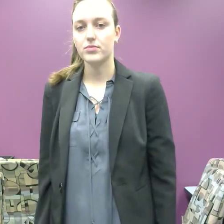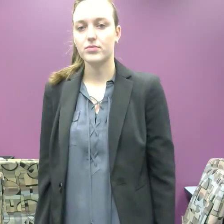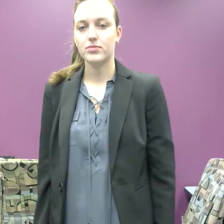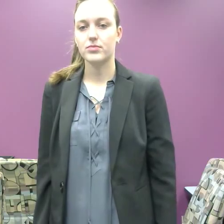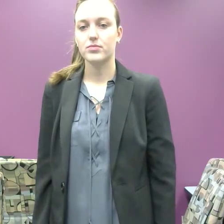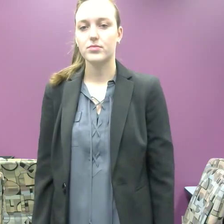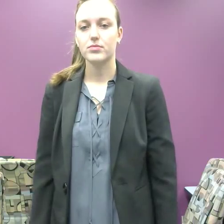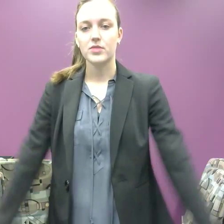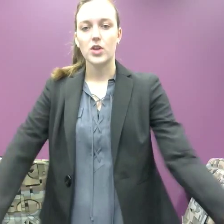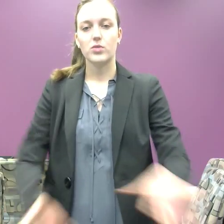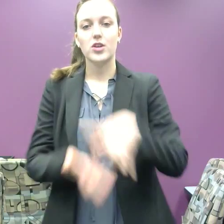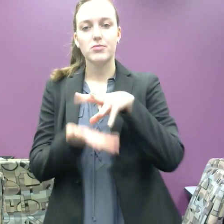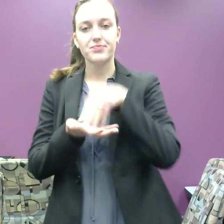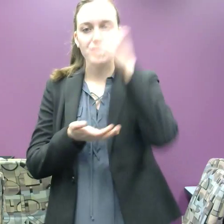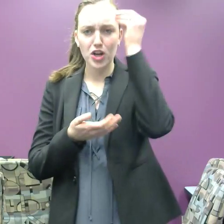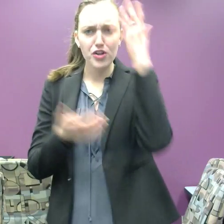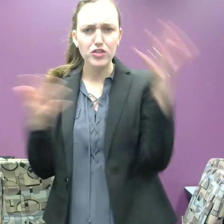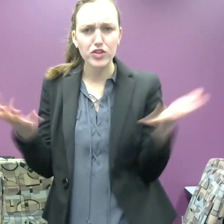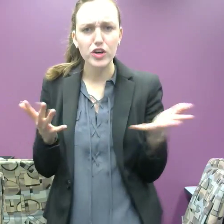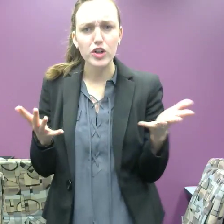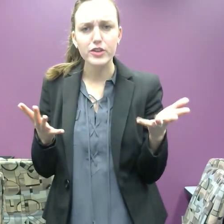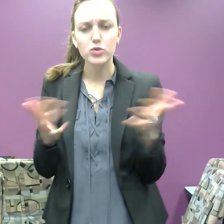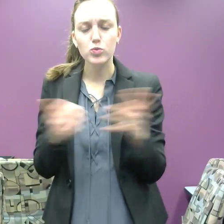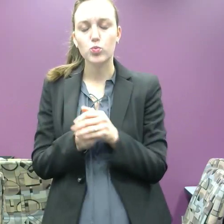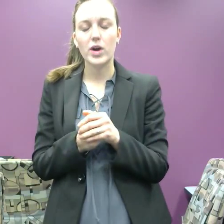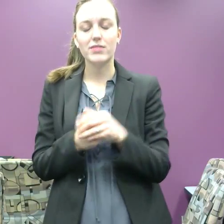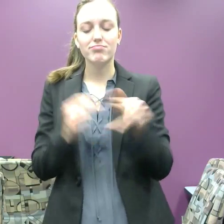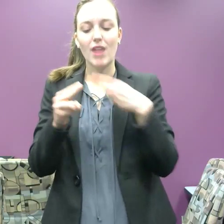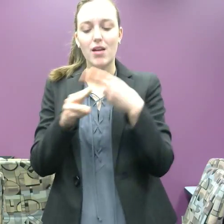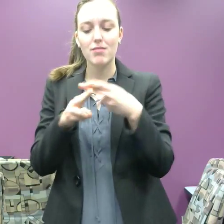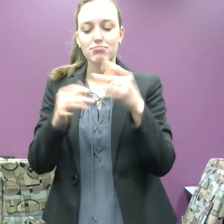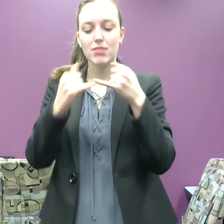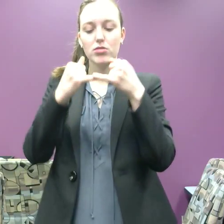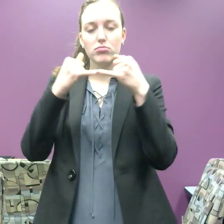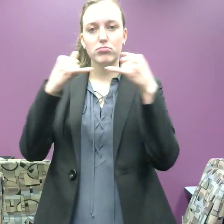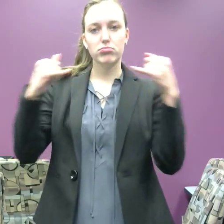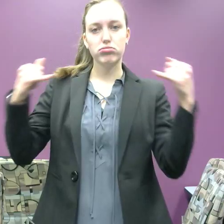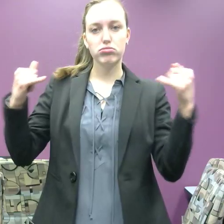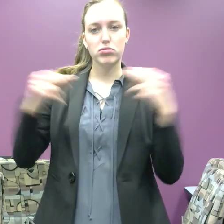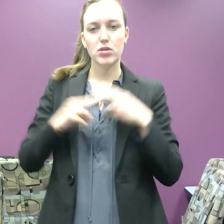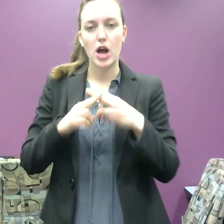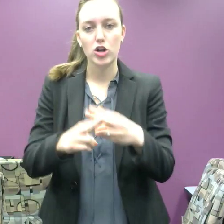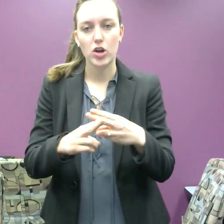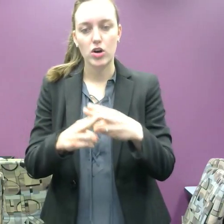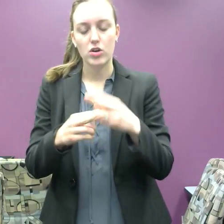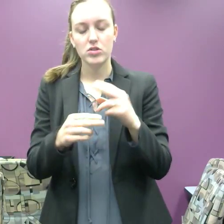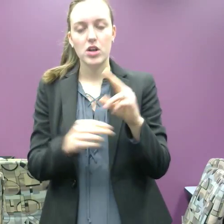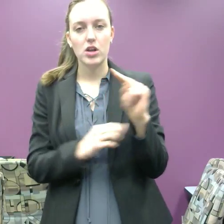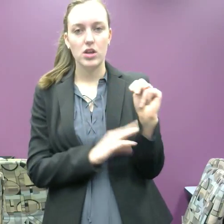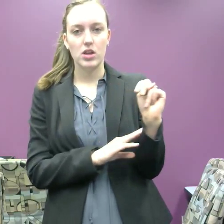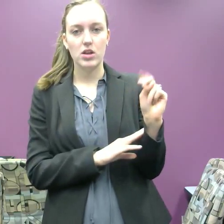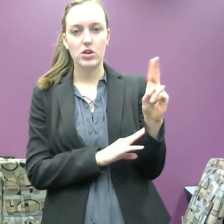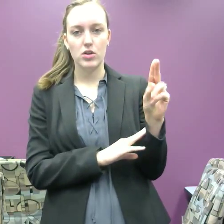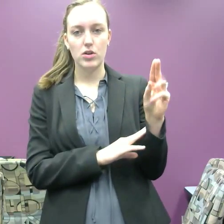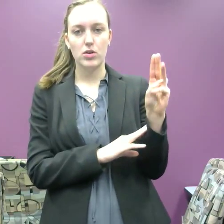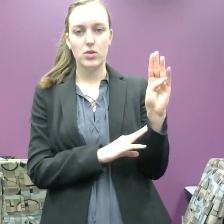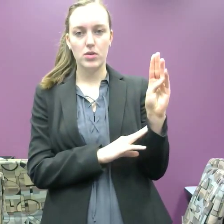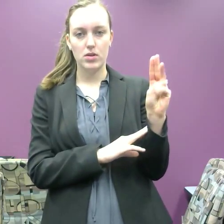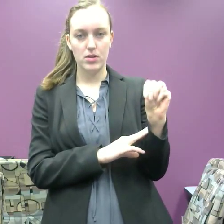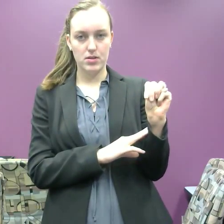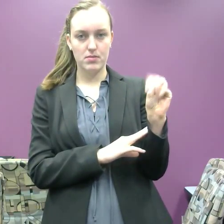you a number, and you should be able to put it on the number line where it belongs. Now, first of all, you might be asking yourself, what is a number